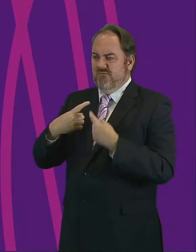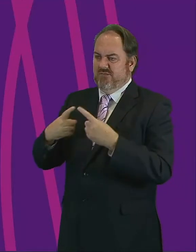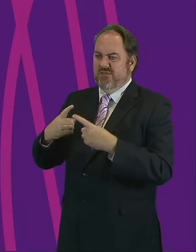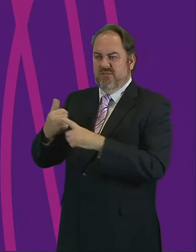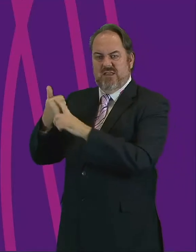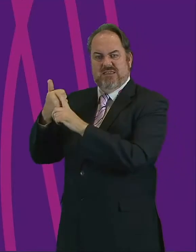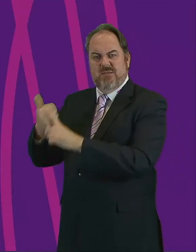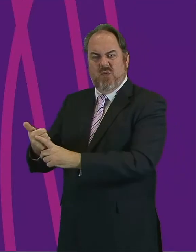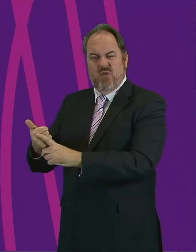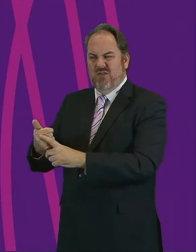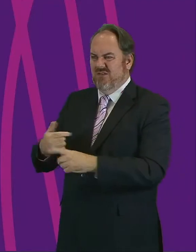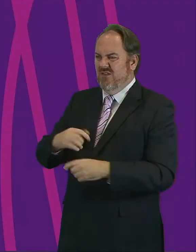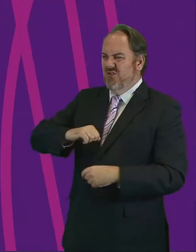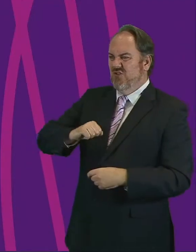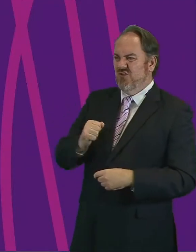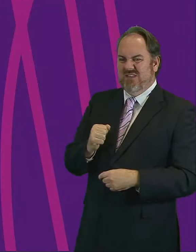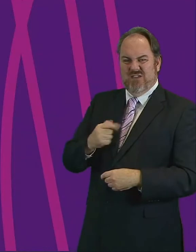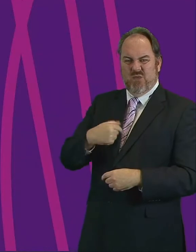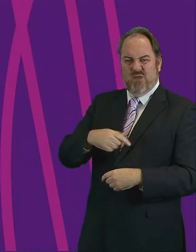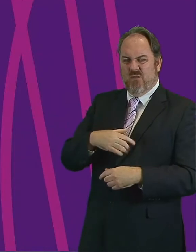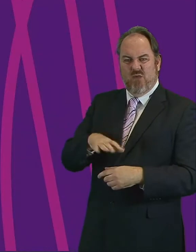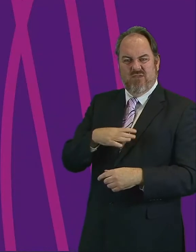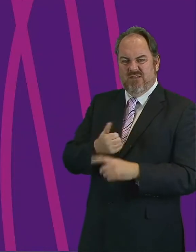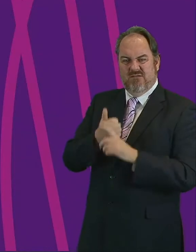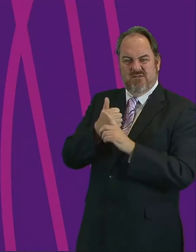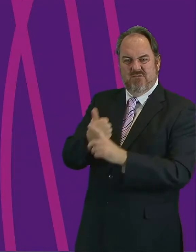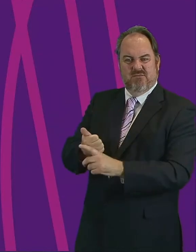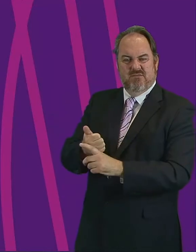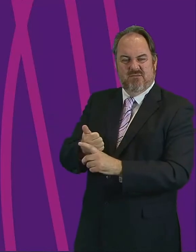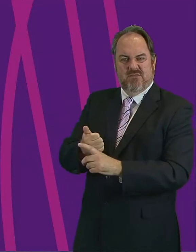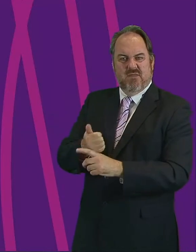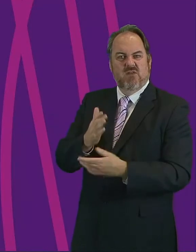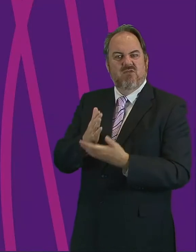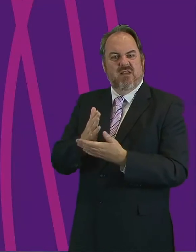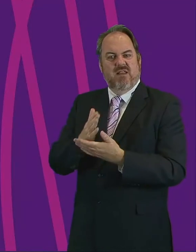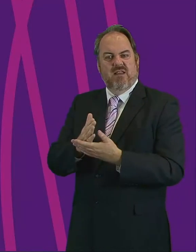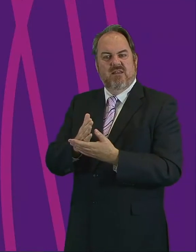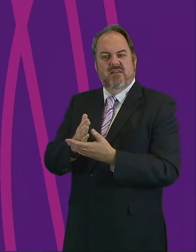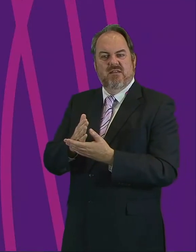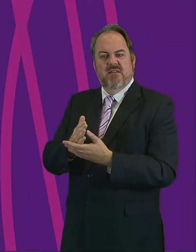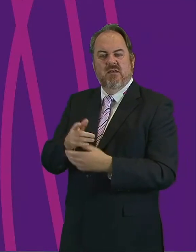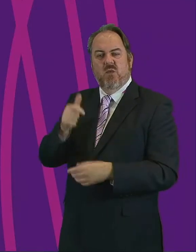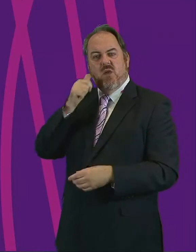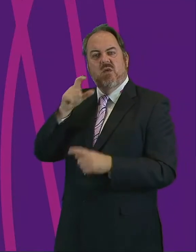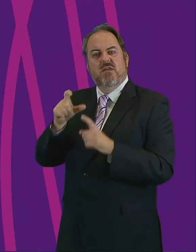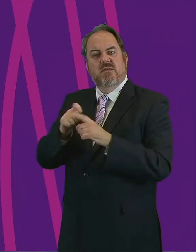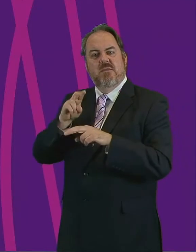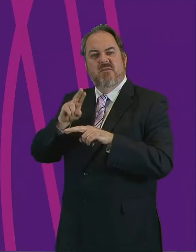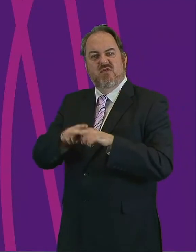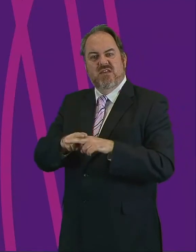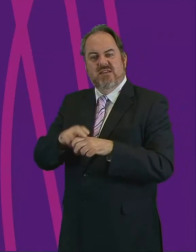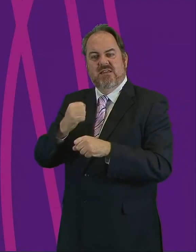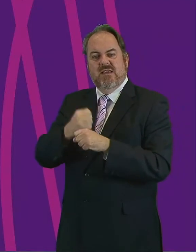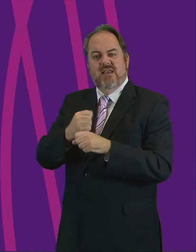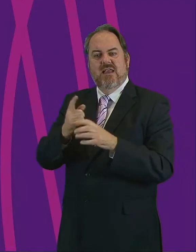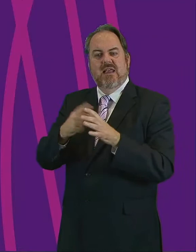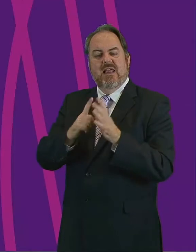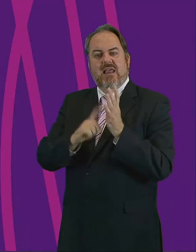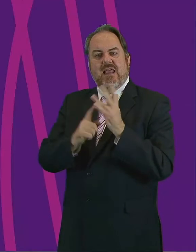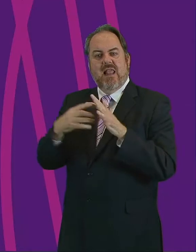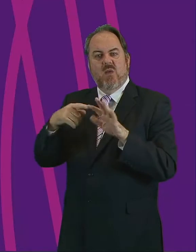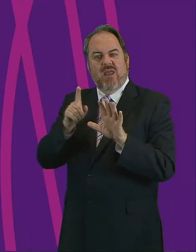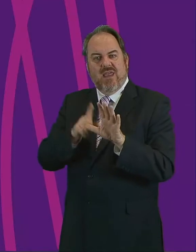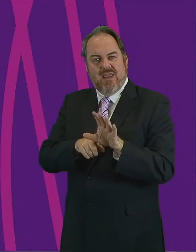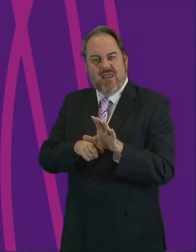Scottish Government, will assist culture organisations, including those across Dumfries and Galloway, like the Big Burn Supper, the Stranraer